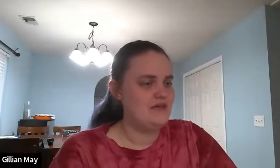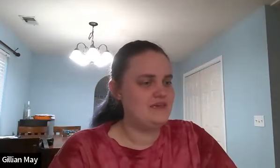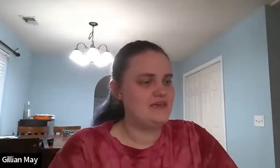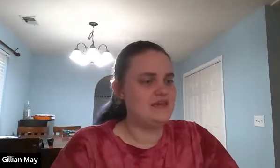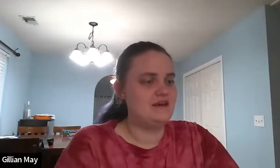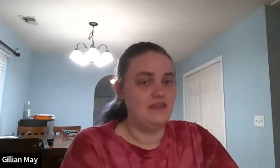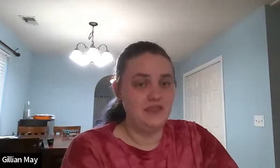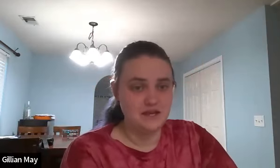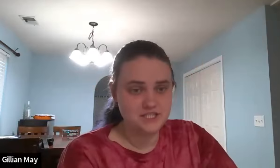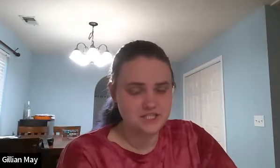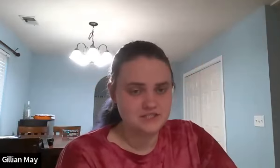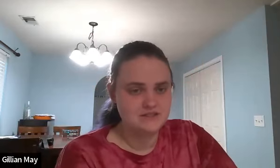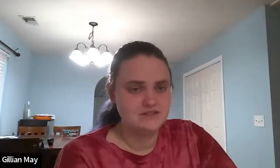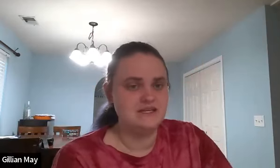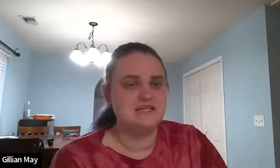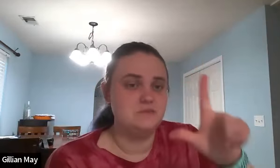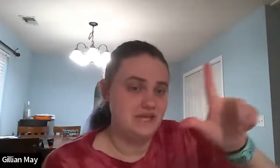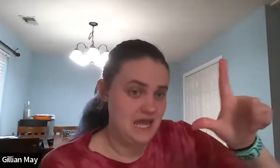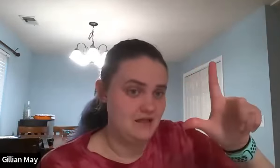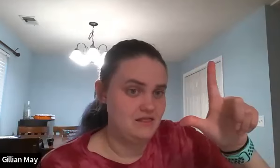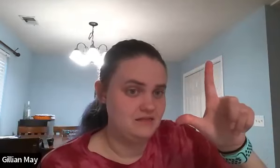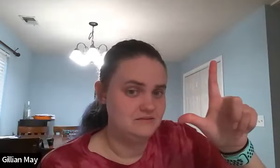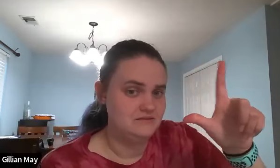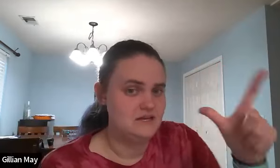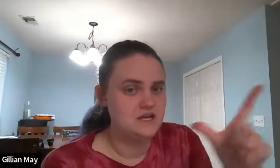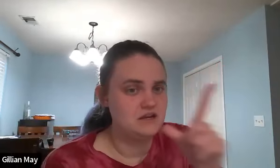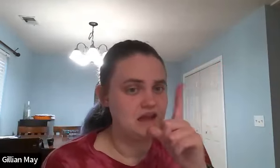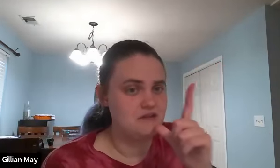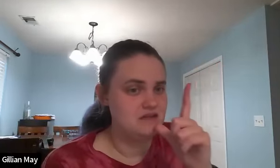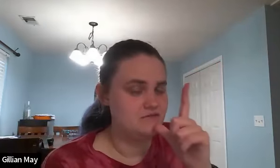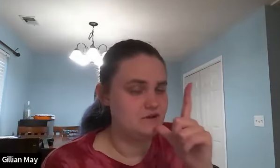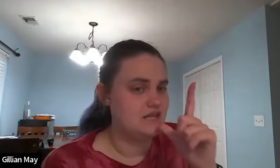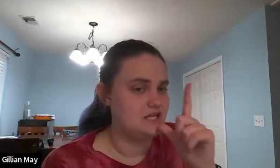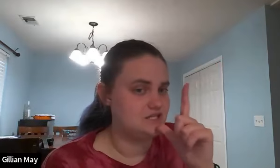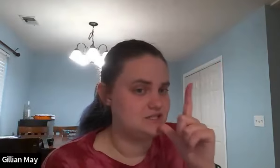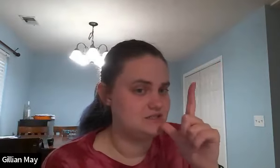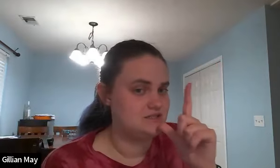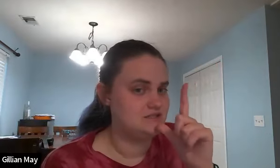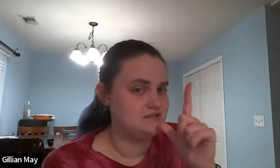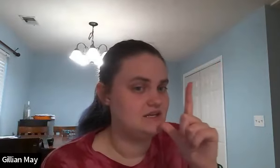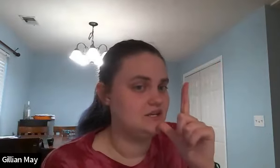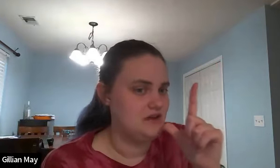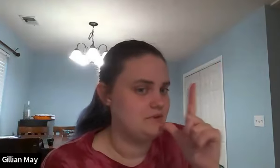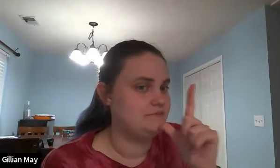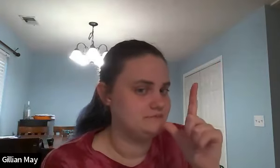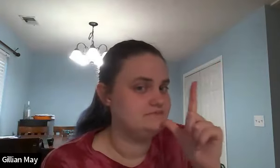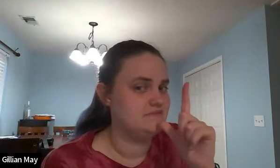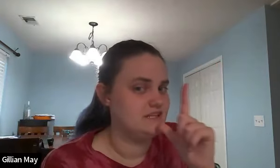And then lunch is going to be an L, and you're going to have it in front, lunch, and you tap it.